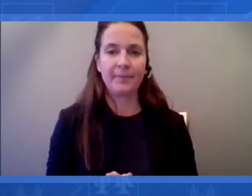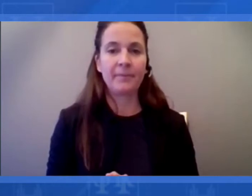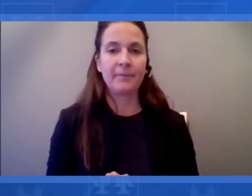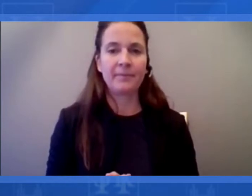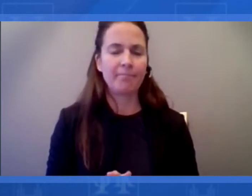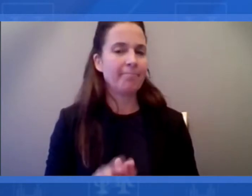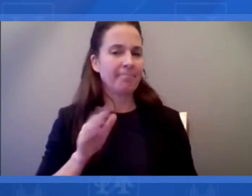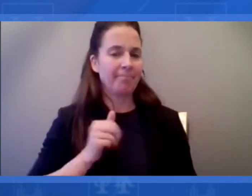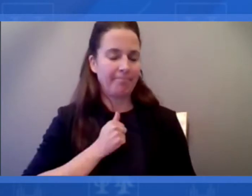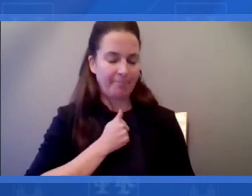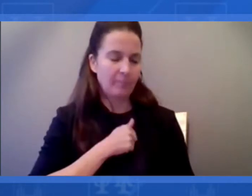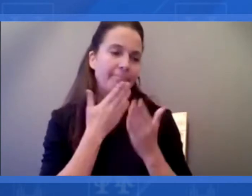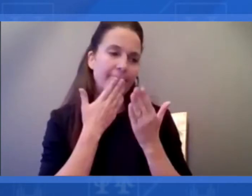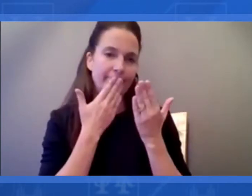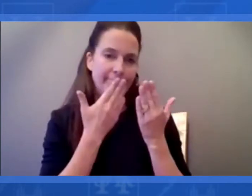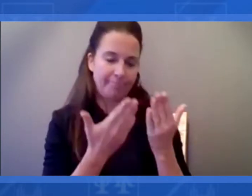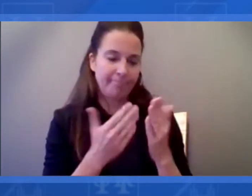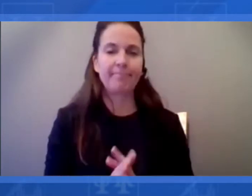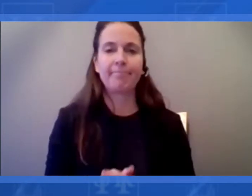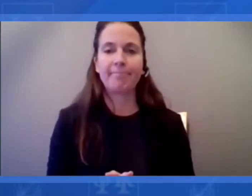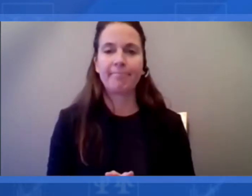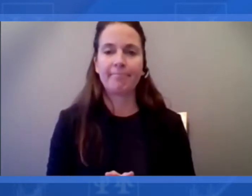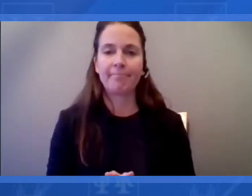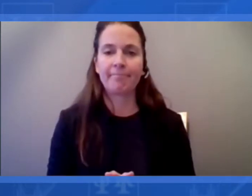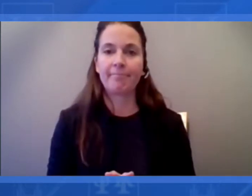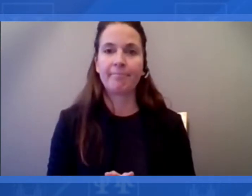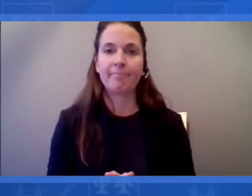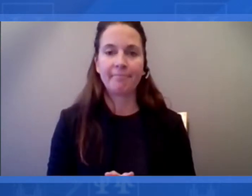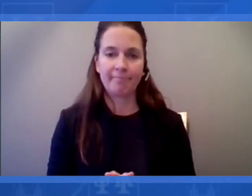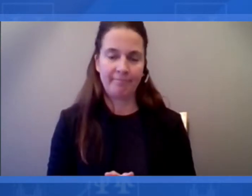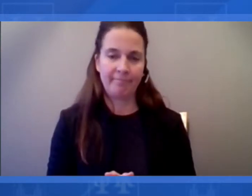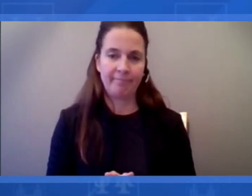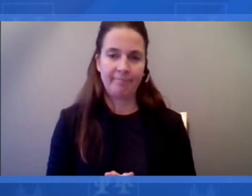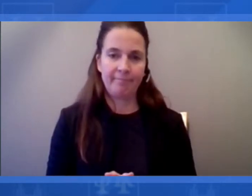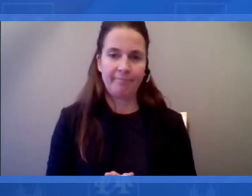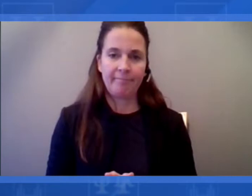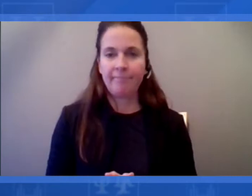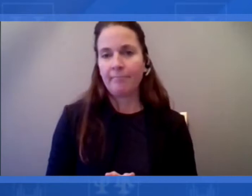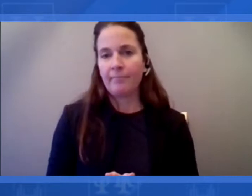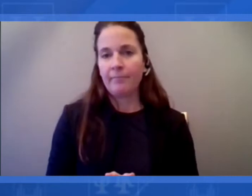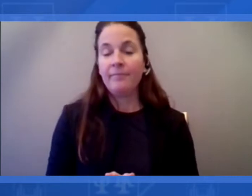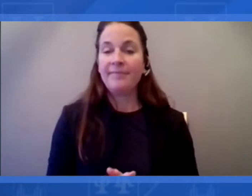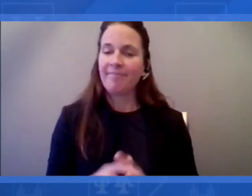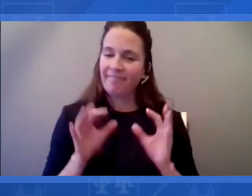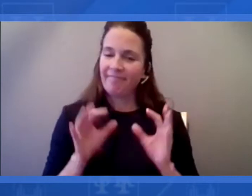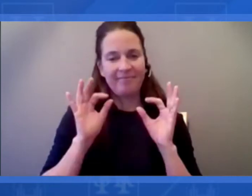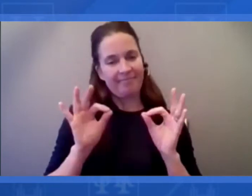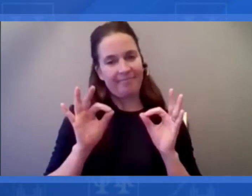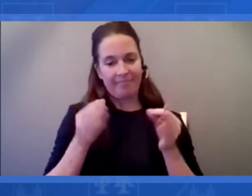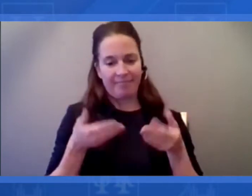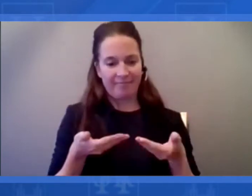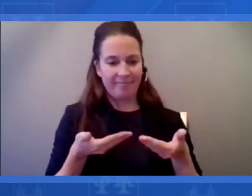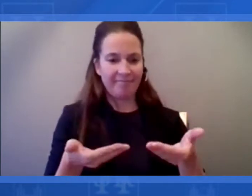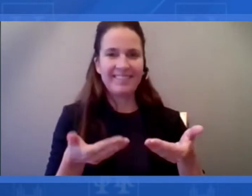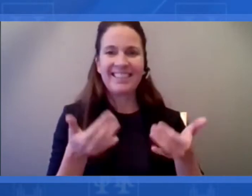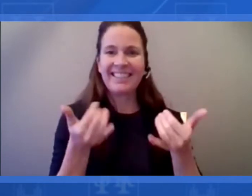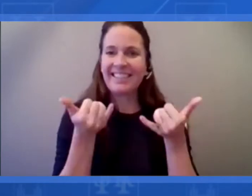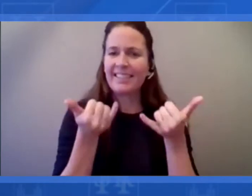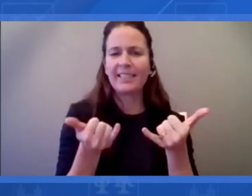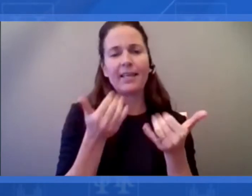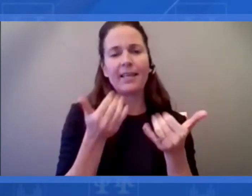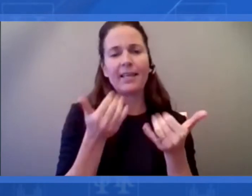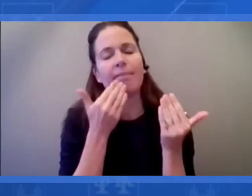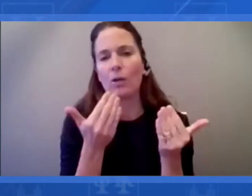Sorry about that. Thank you. Thank you, Owen. I'm very pleased to be before you today to speak about some of the initiatives we